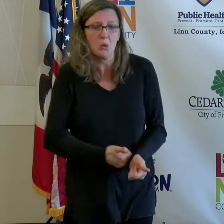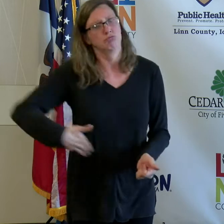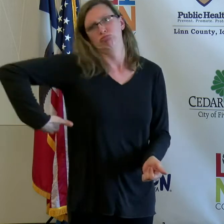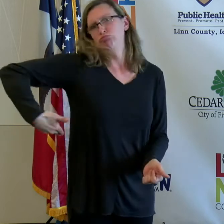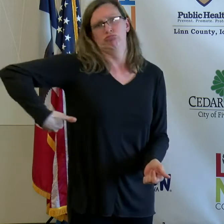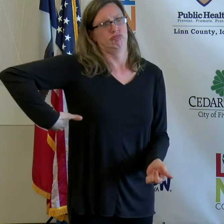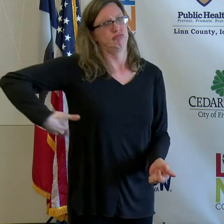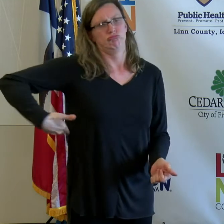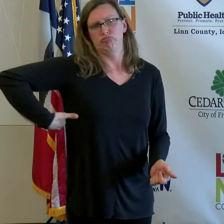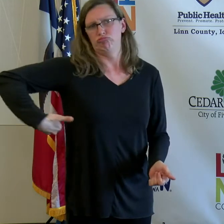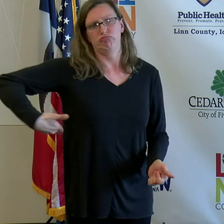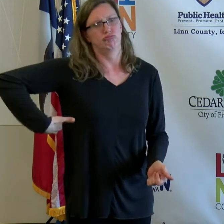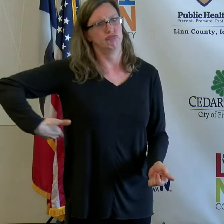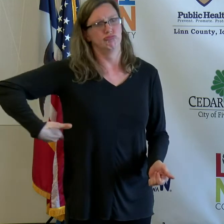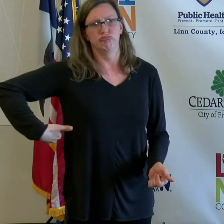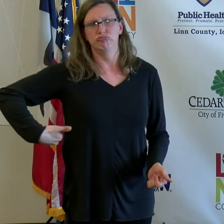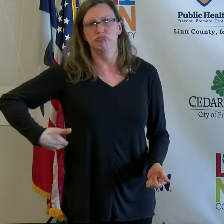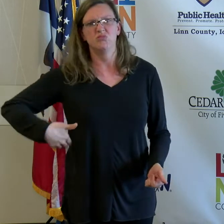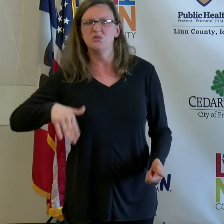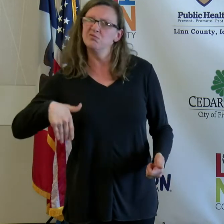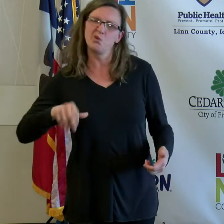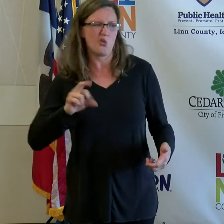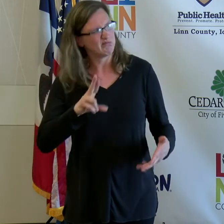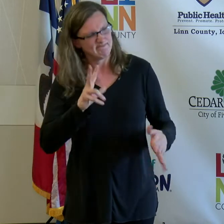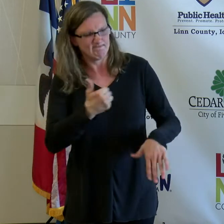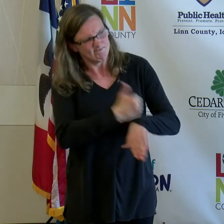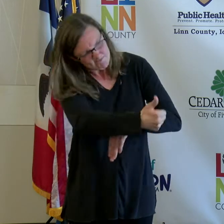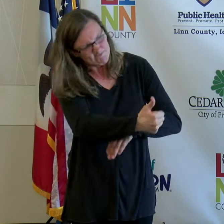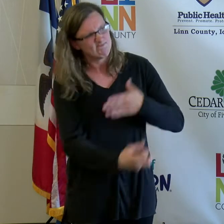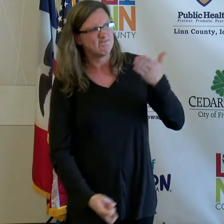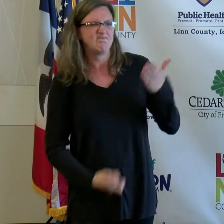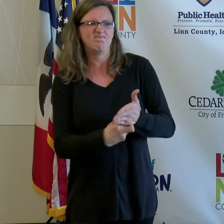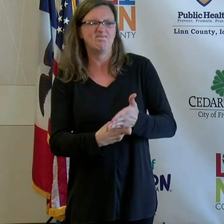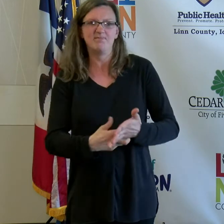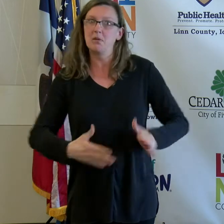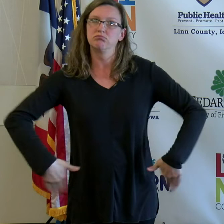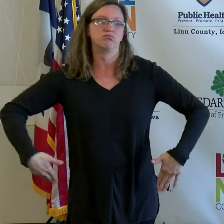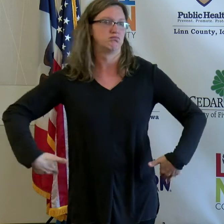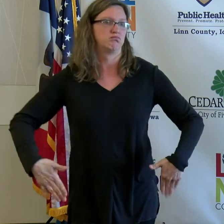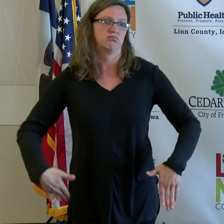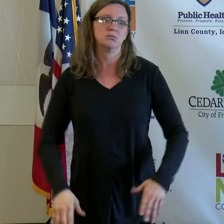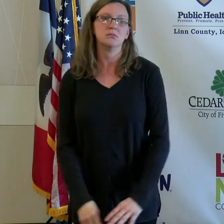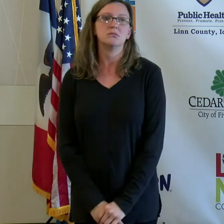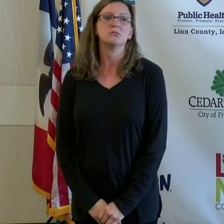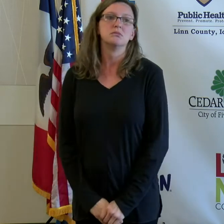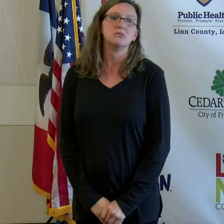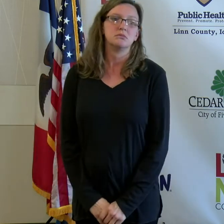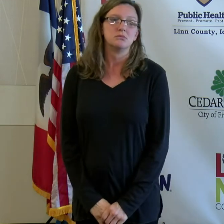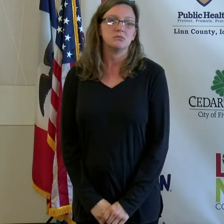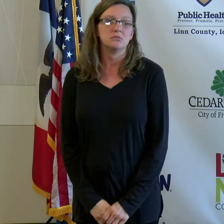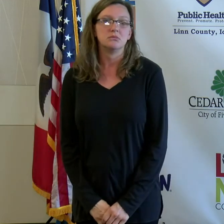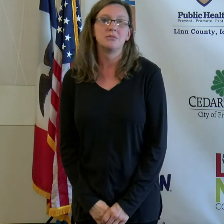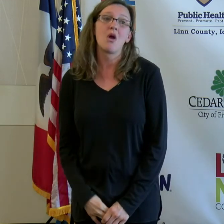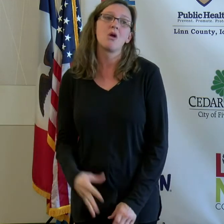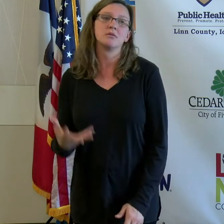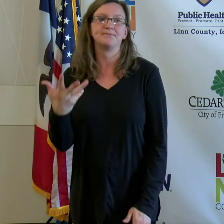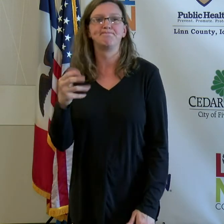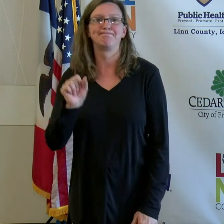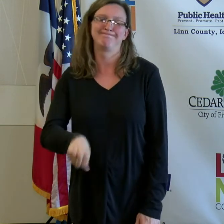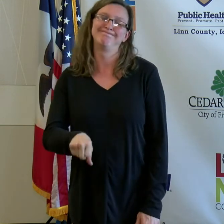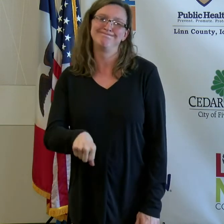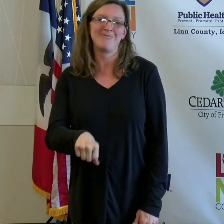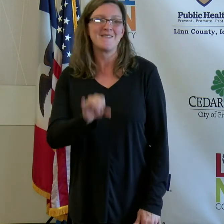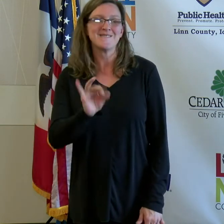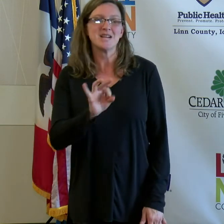intervention, although we are investigating seriously violations as they come to our